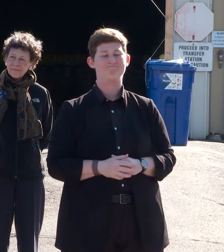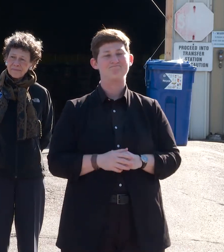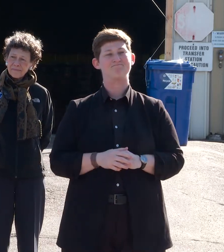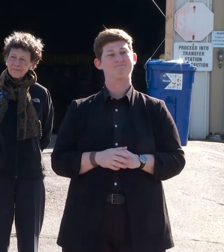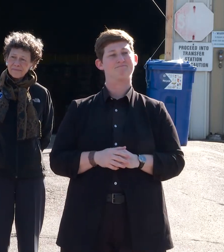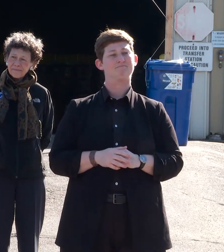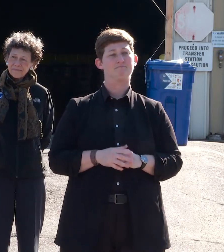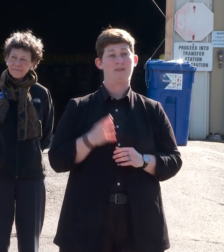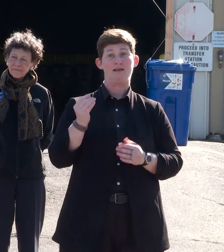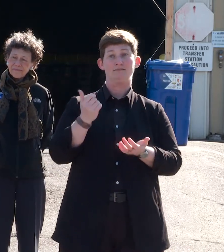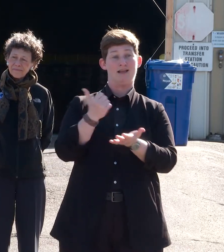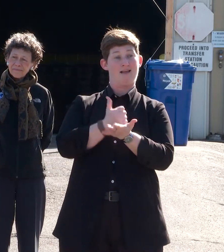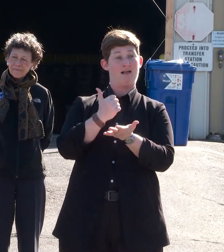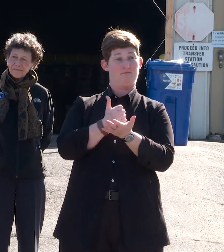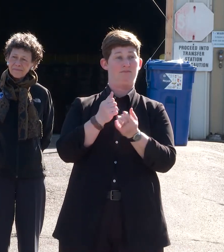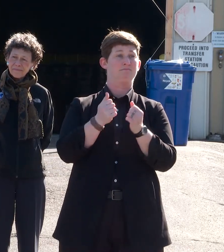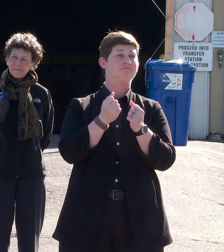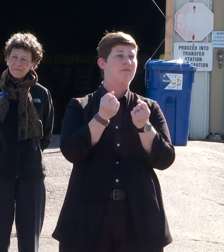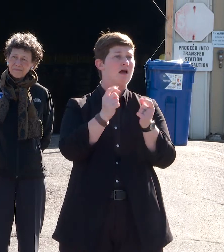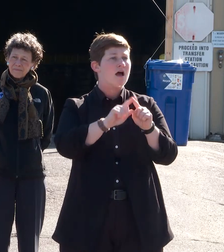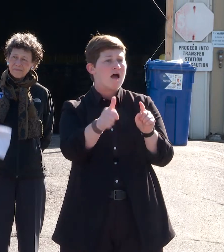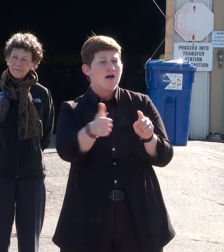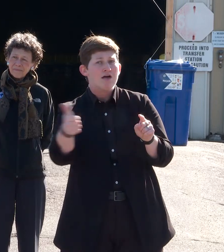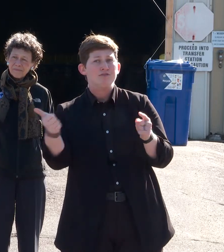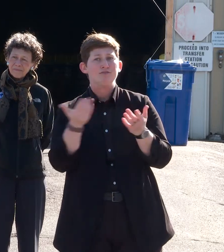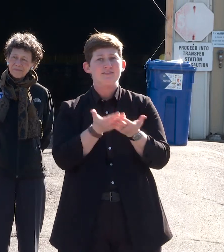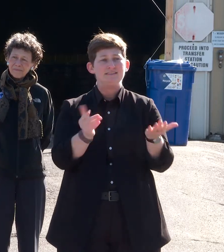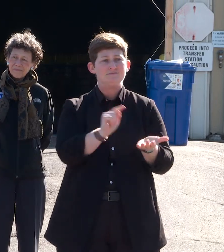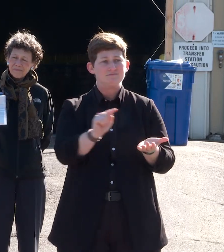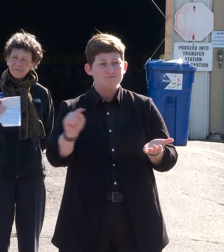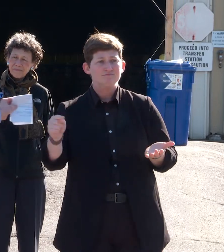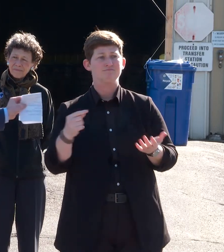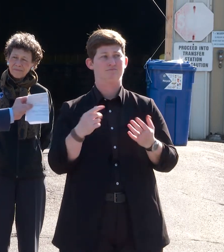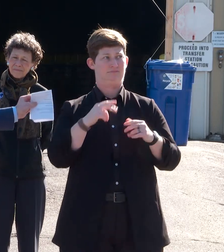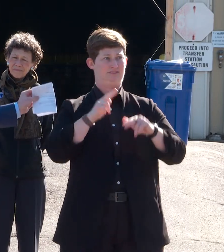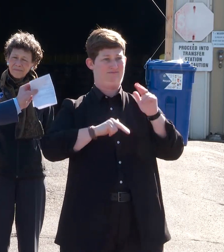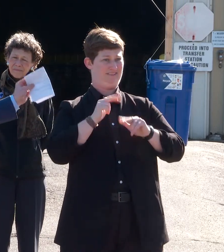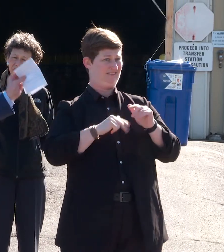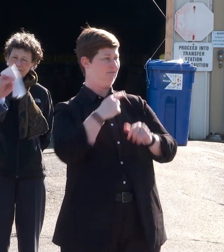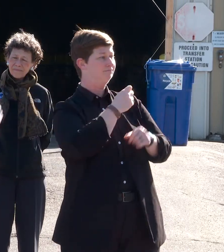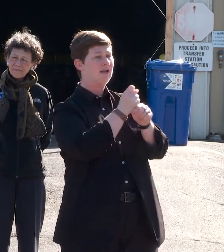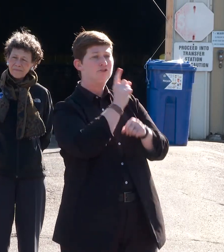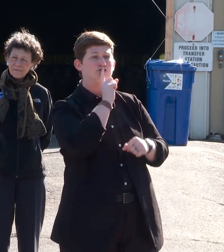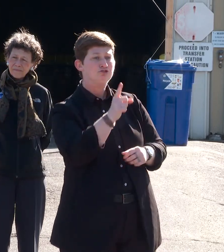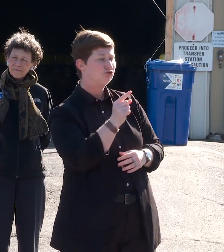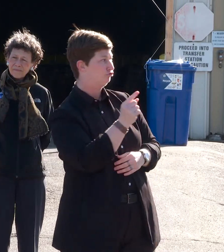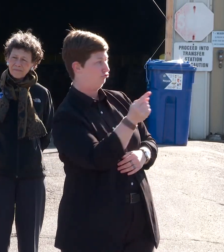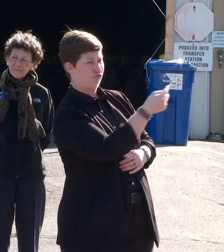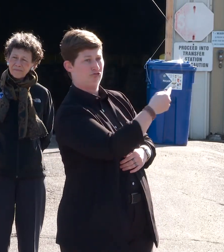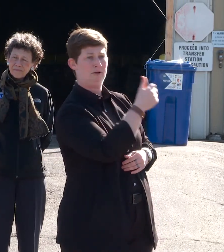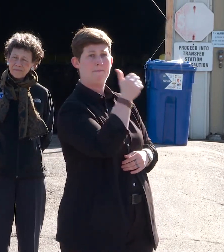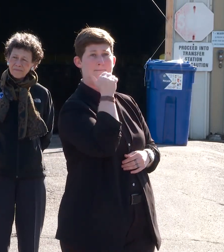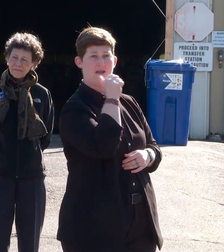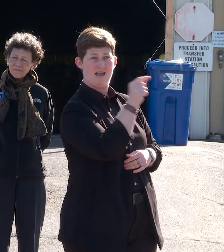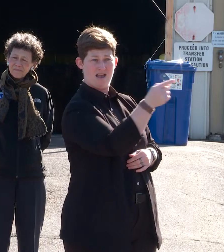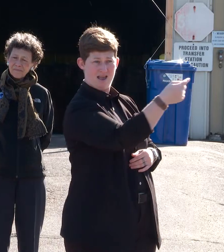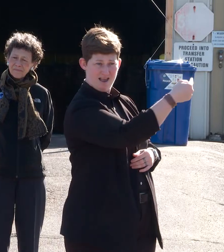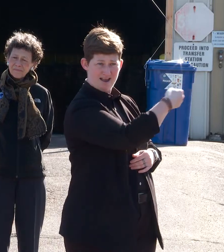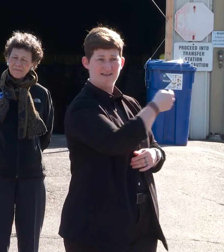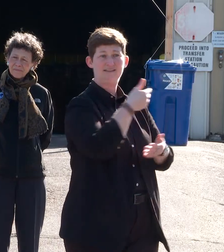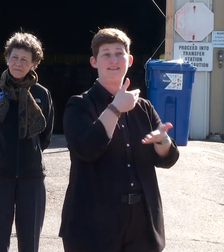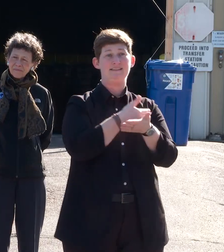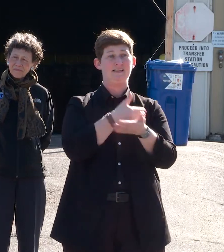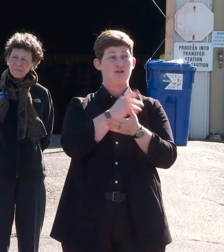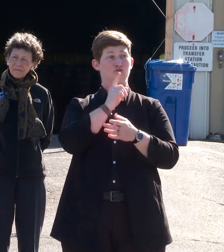it helps with a number of other things as well. This makes sure, we're going to make sure that the backside of this waste transfer facility along the river allows